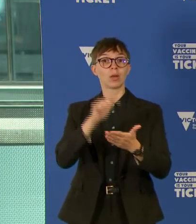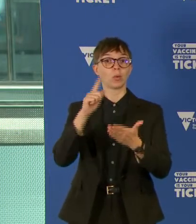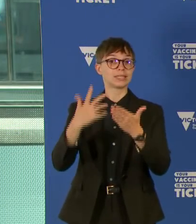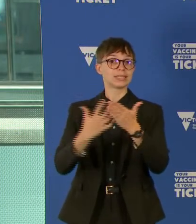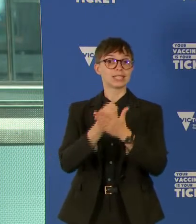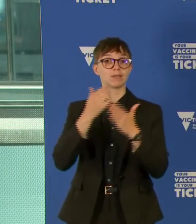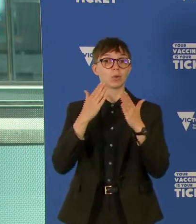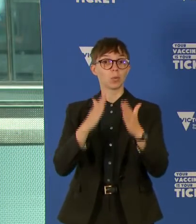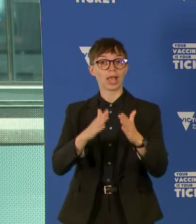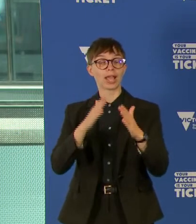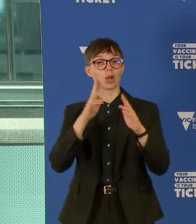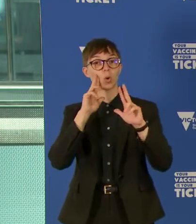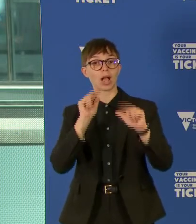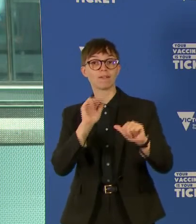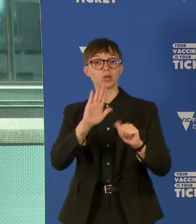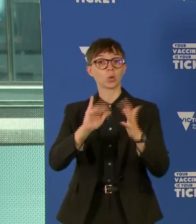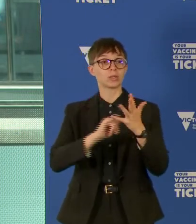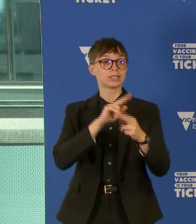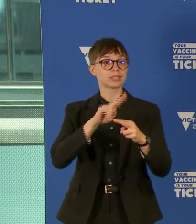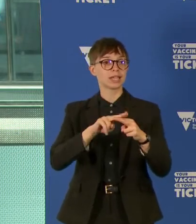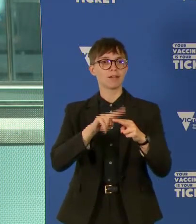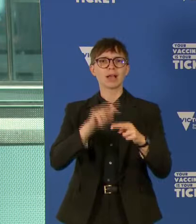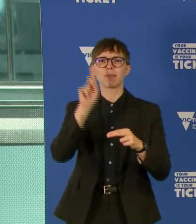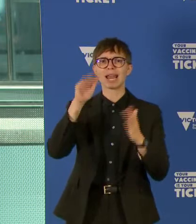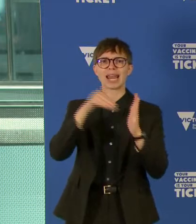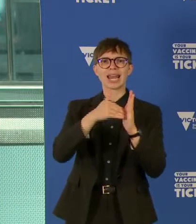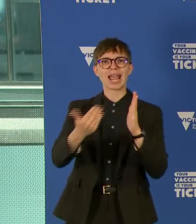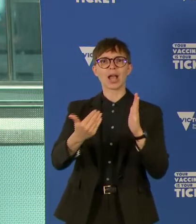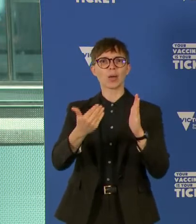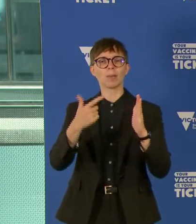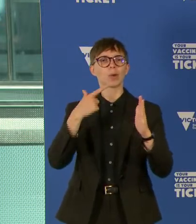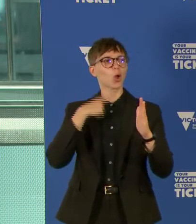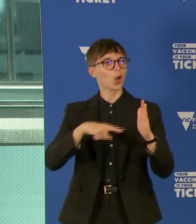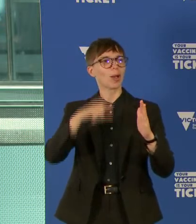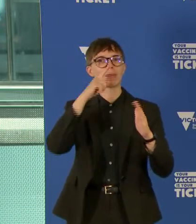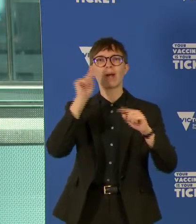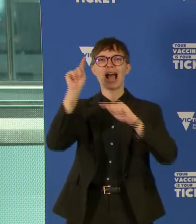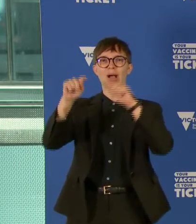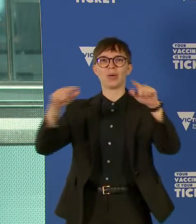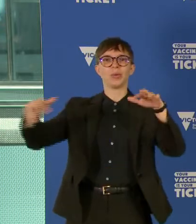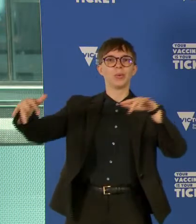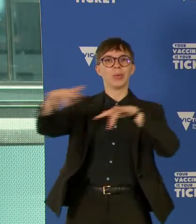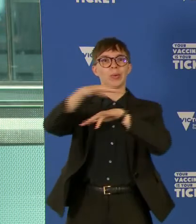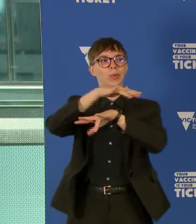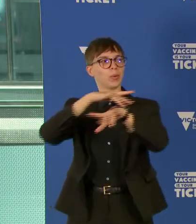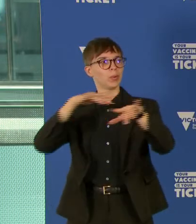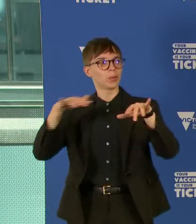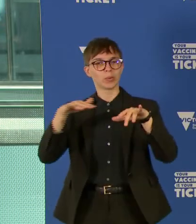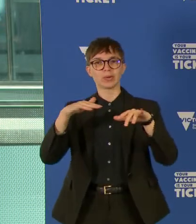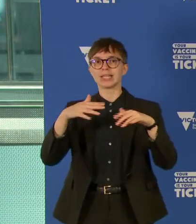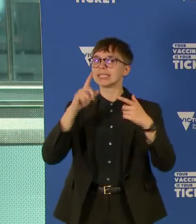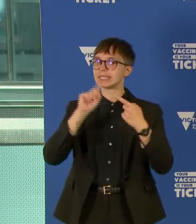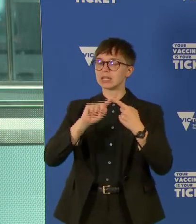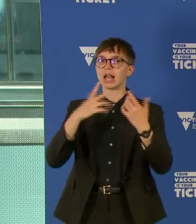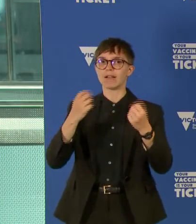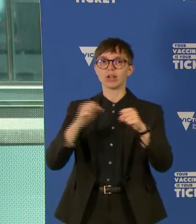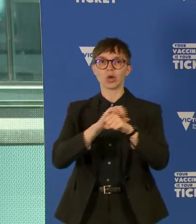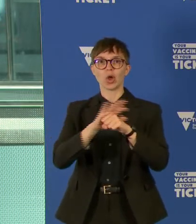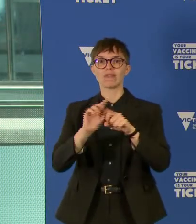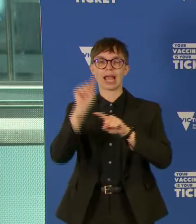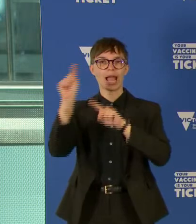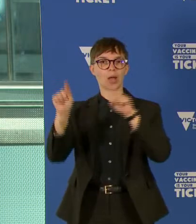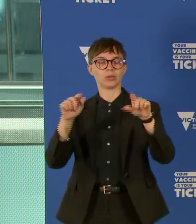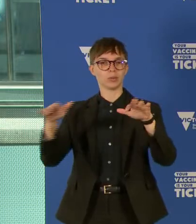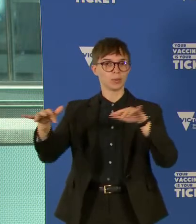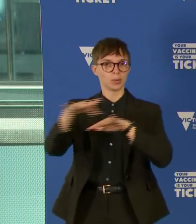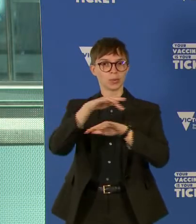with COVID, is to devolve the level of decision making to that industry, workplace and community level.